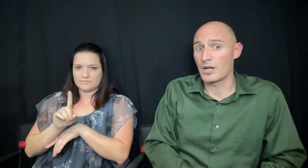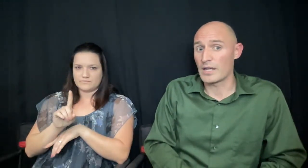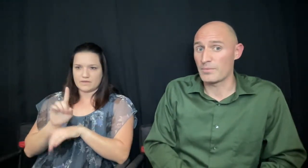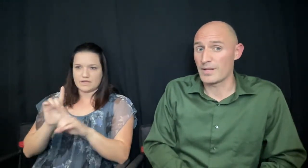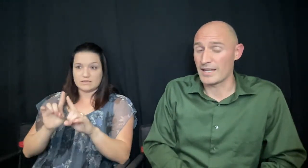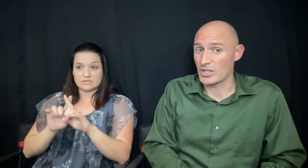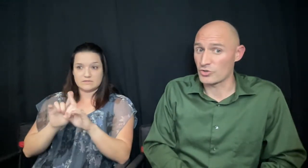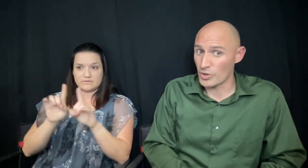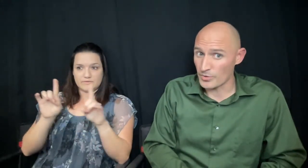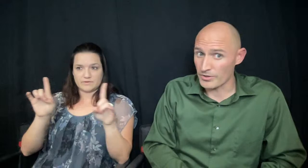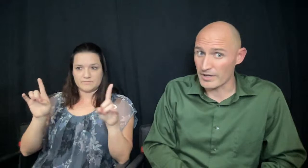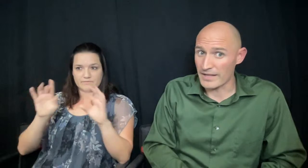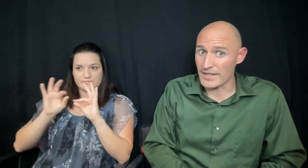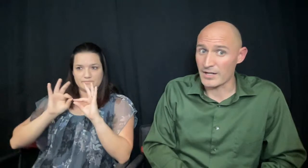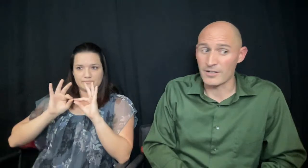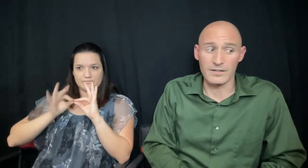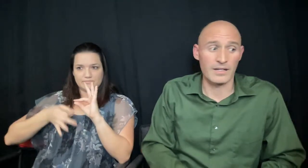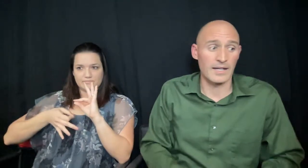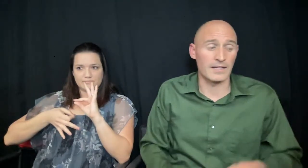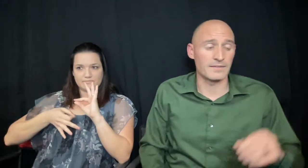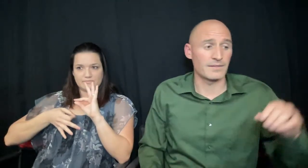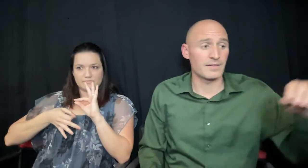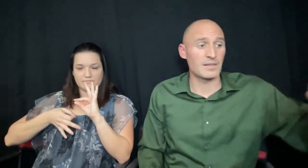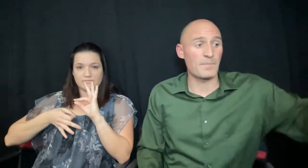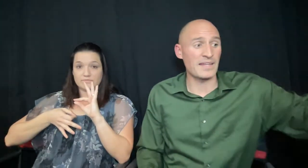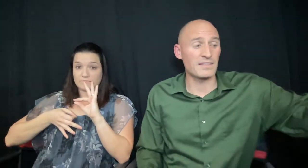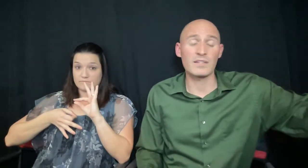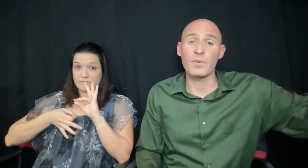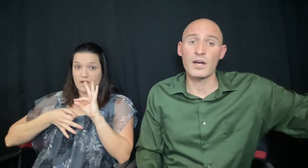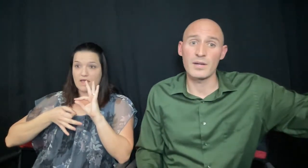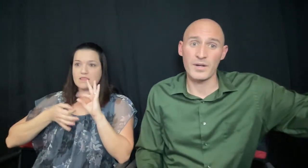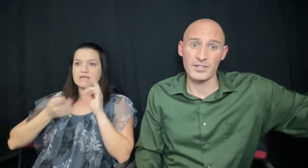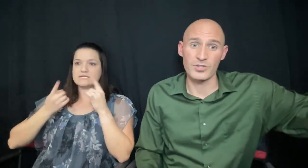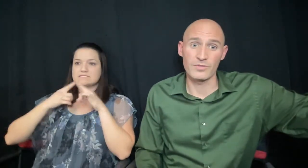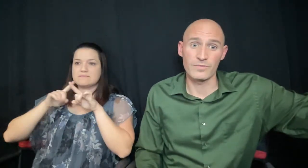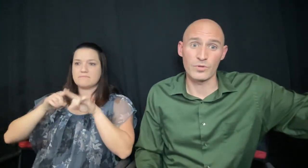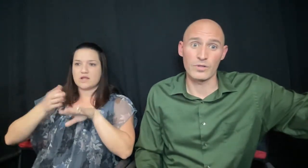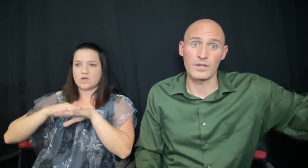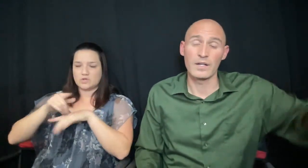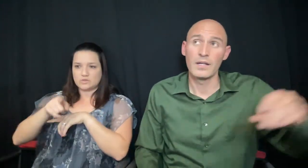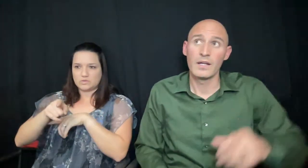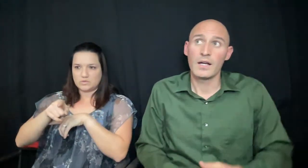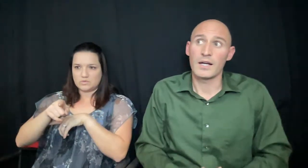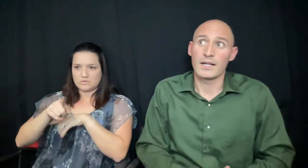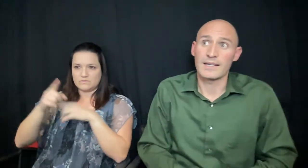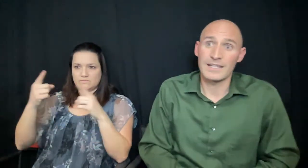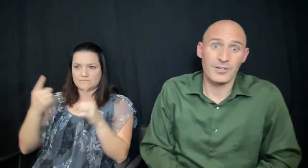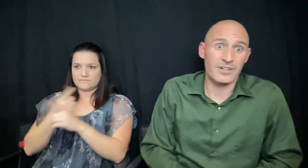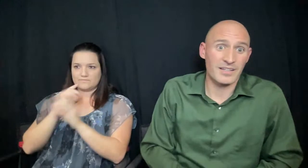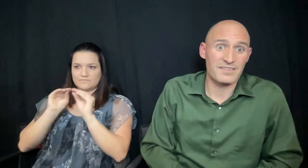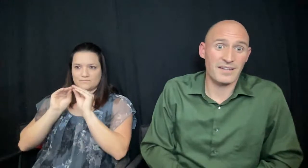an interpreter and they are dependent upon you for clear and